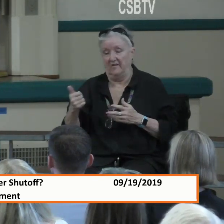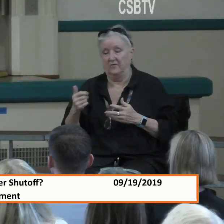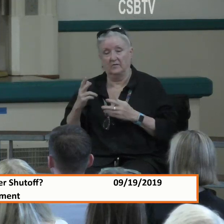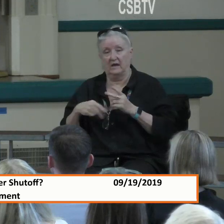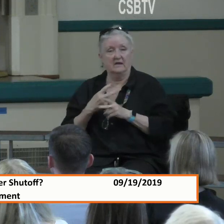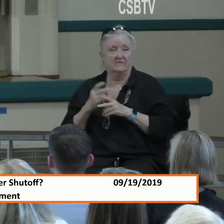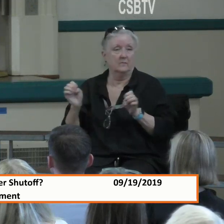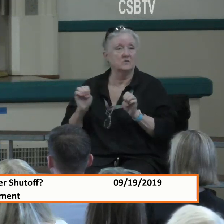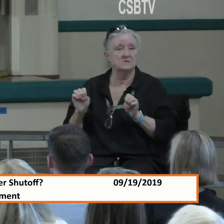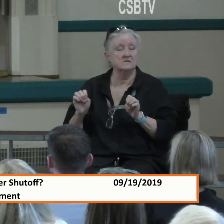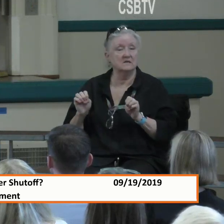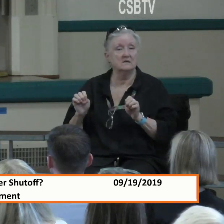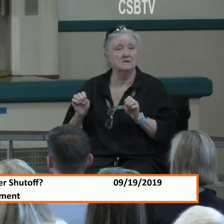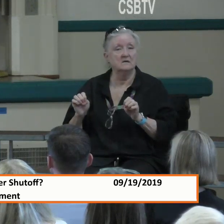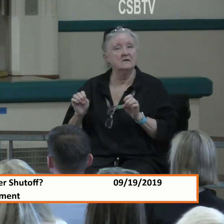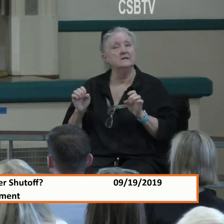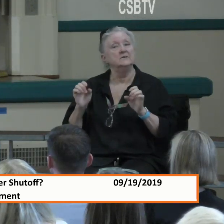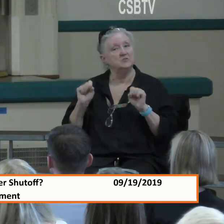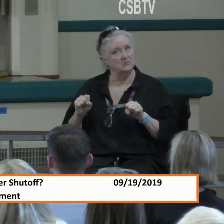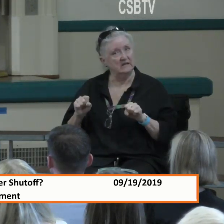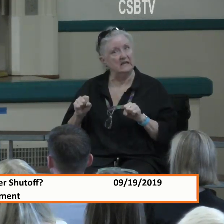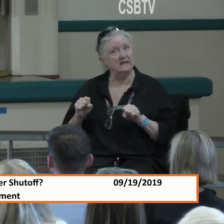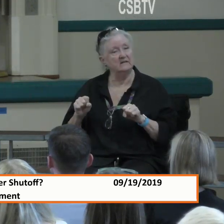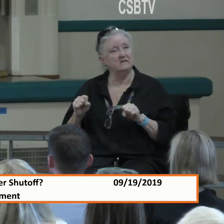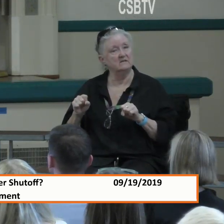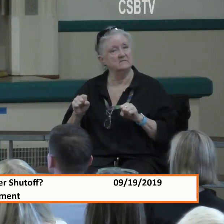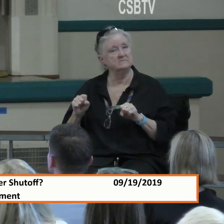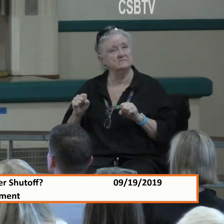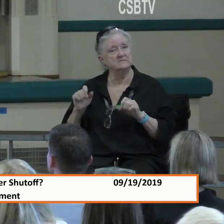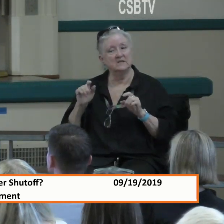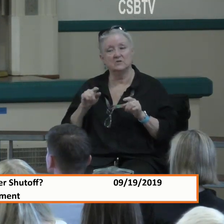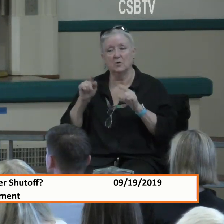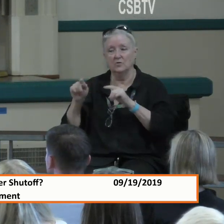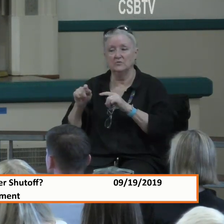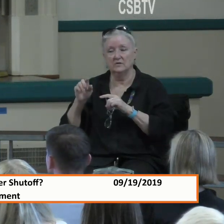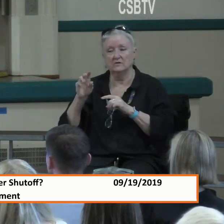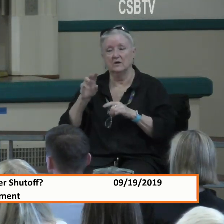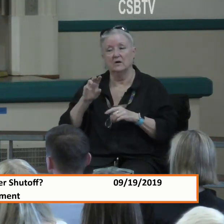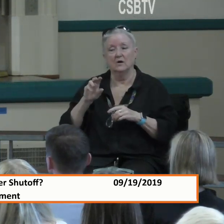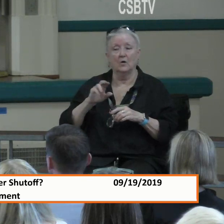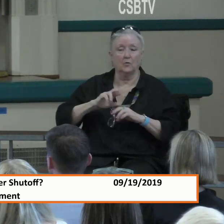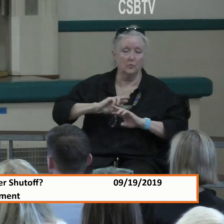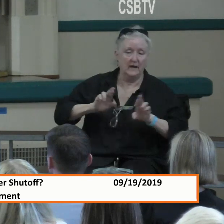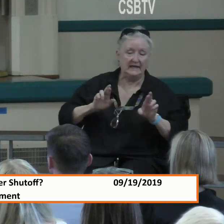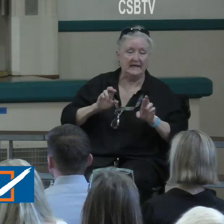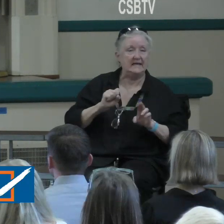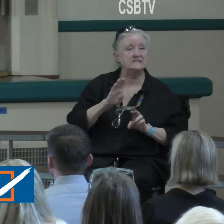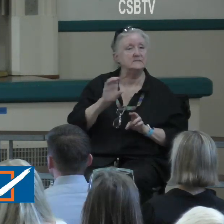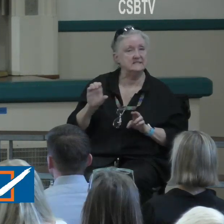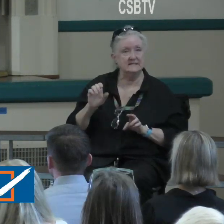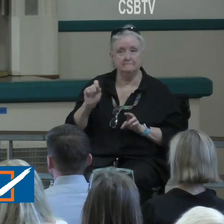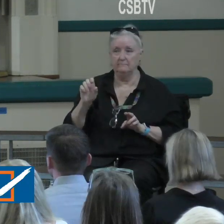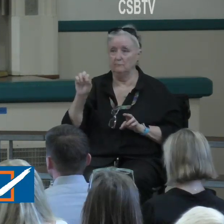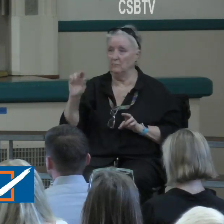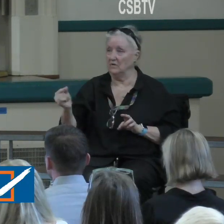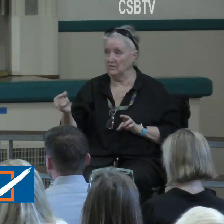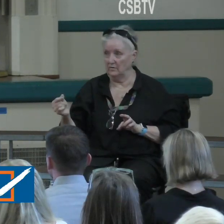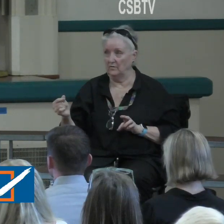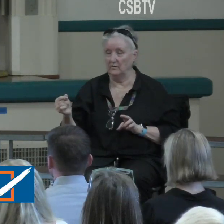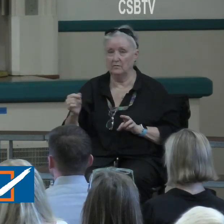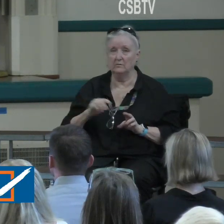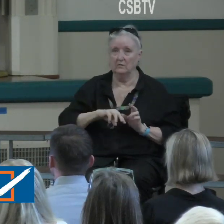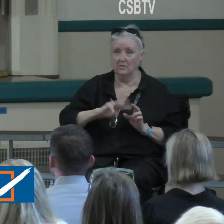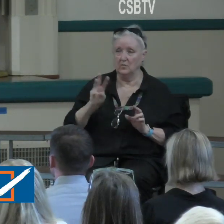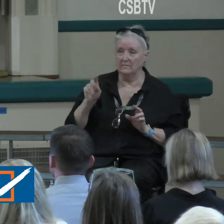of emergency, you can navigate to readysbc.org, and there's guidelines for